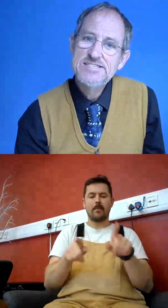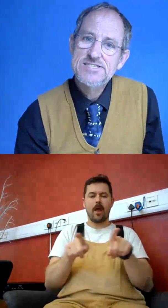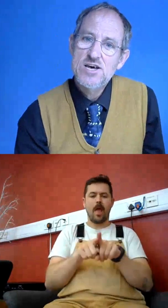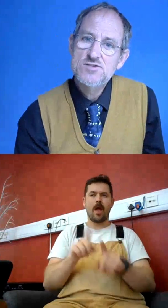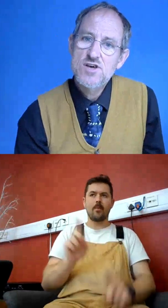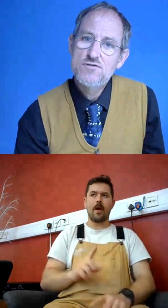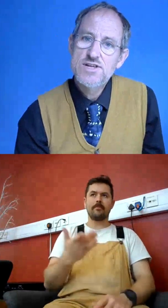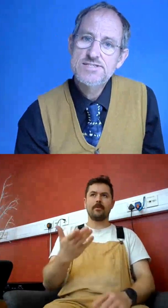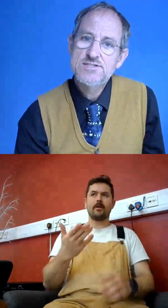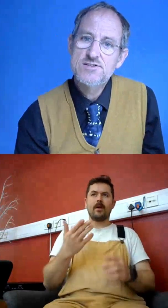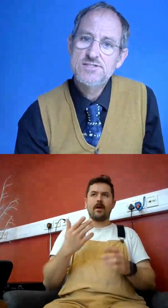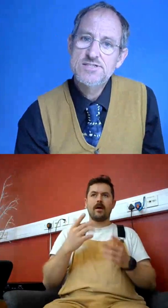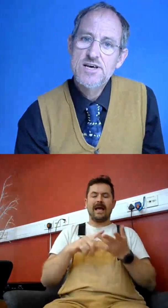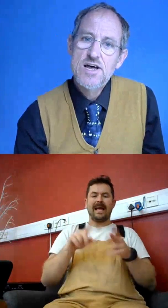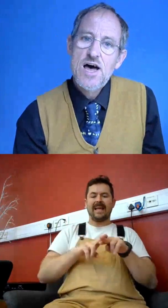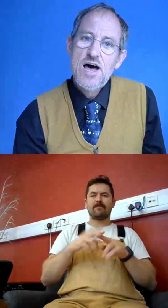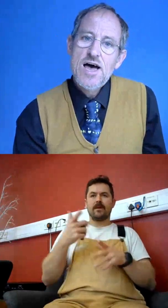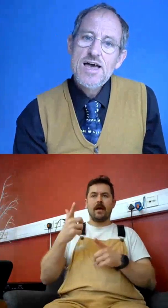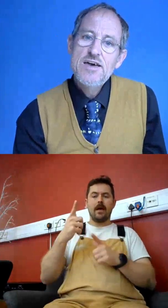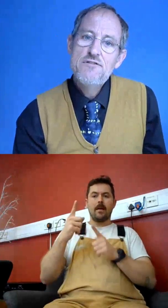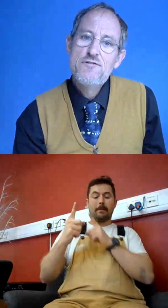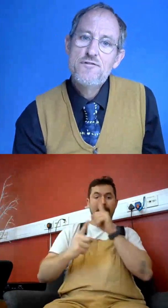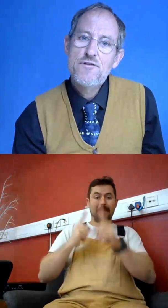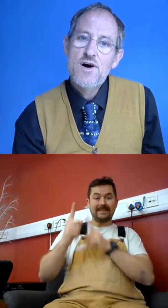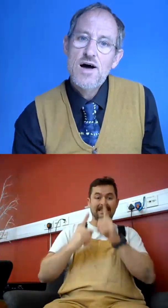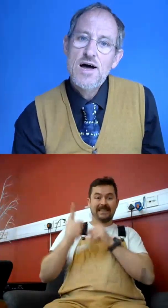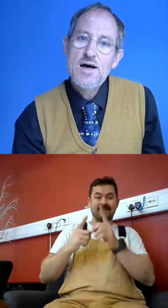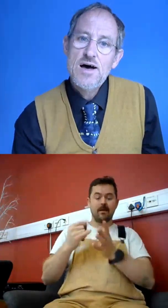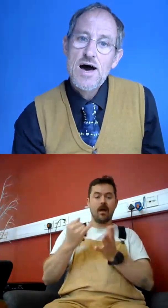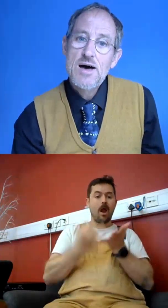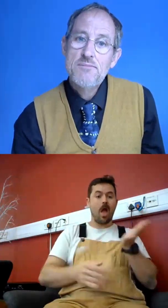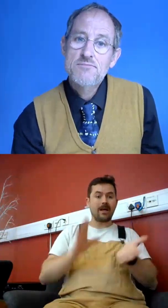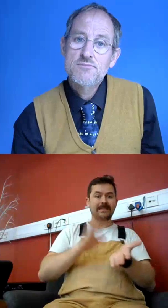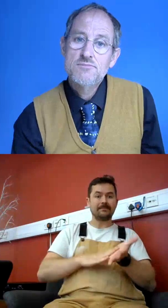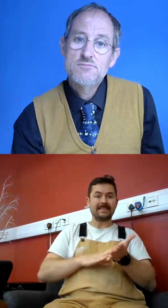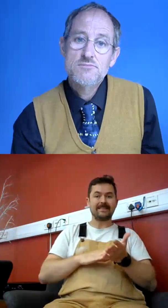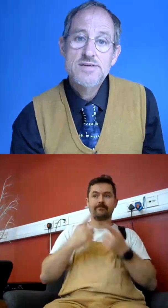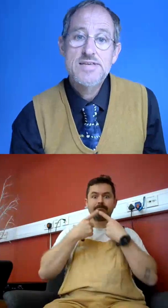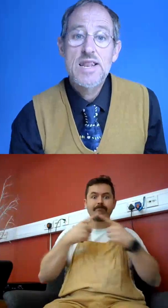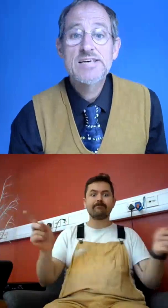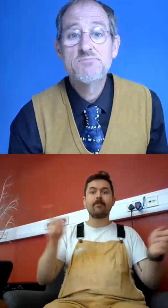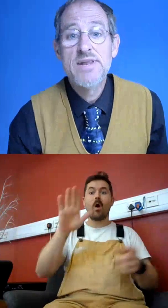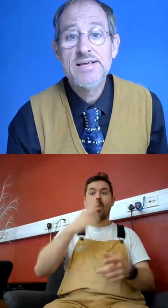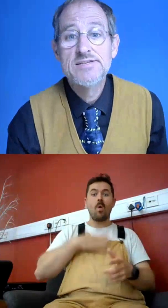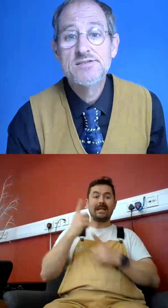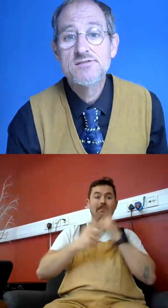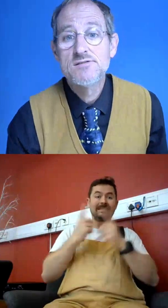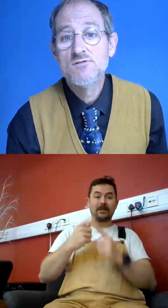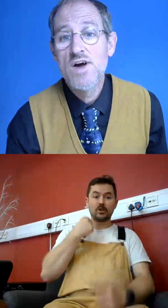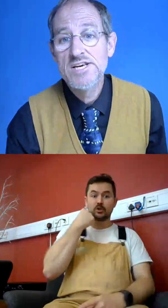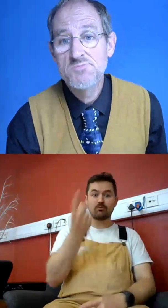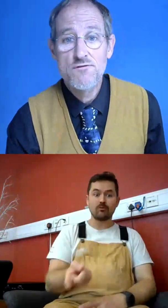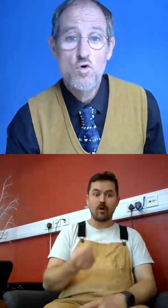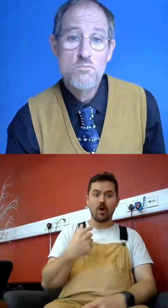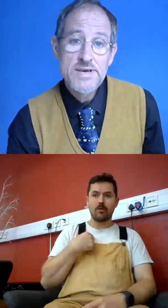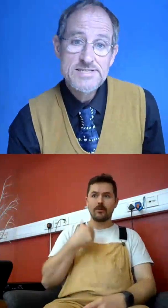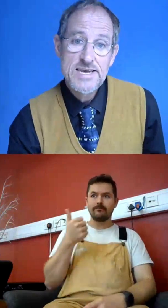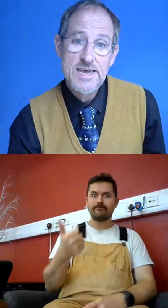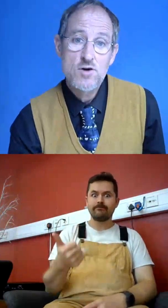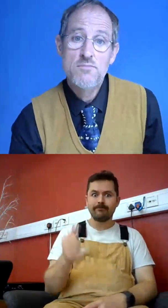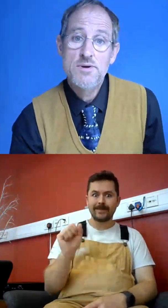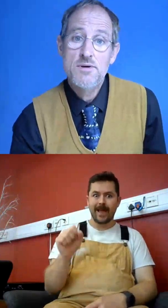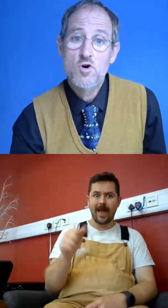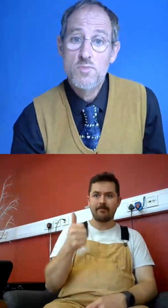Yes, I'd say so. So, for instance, if it's a last minute arrangement for